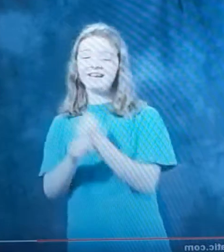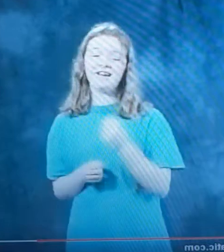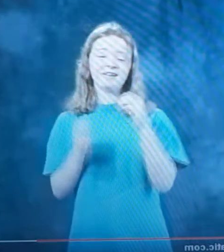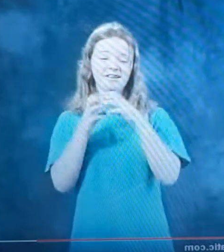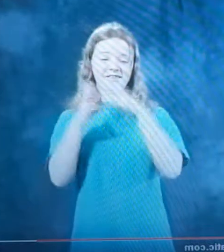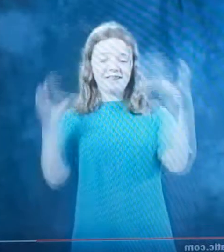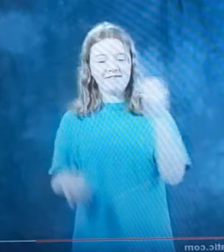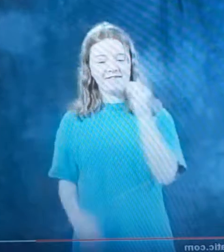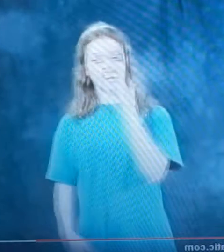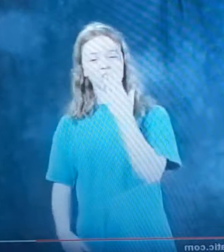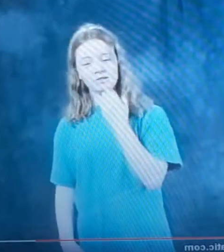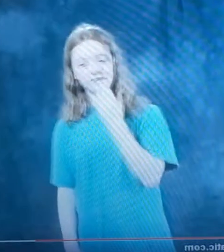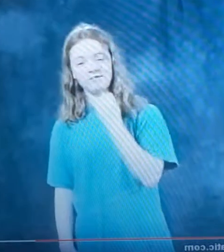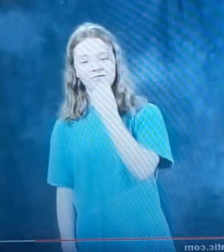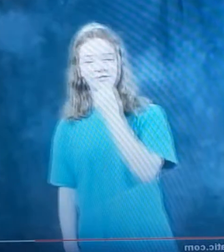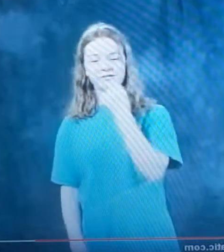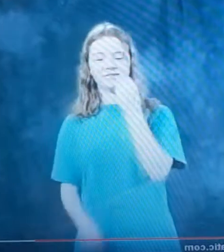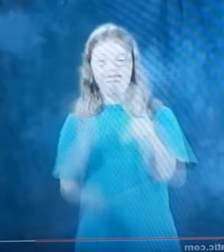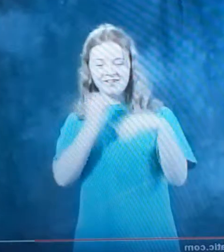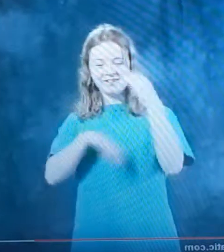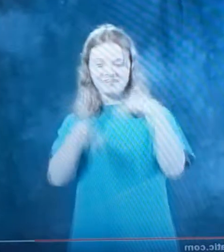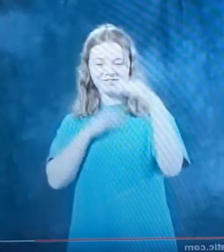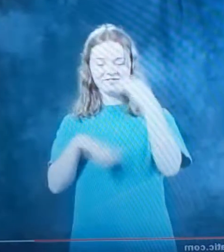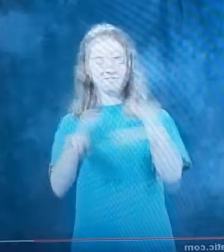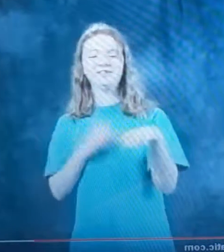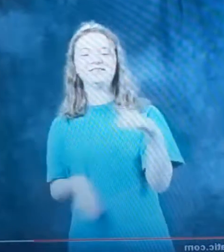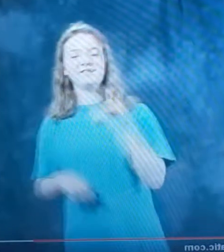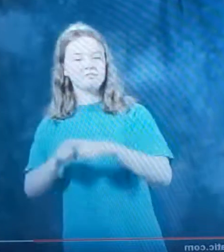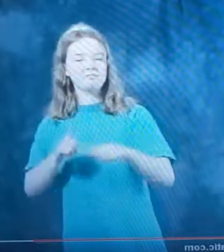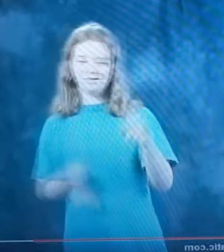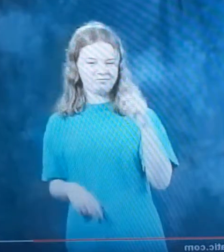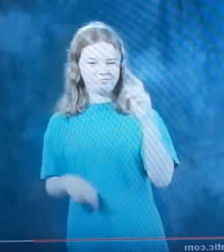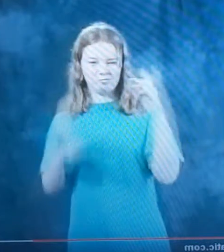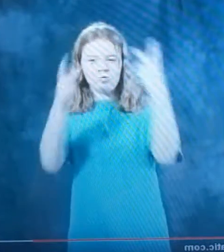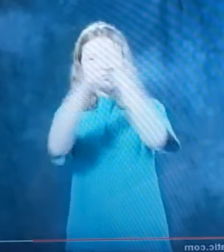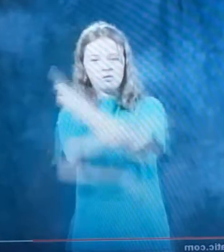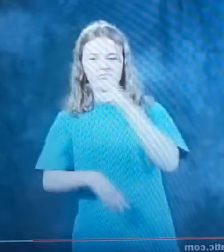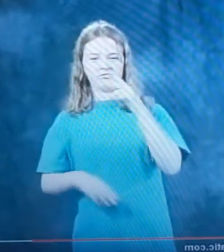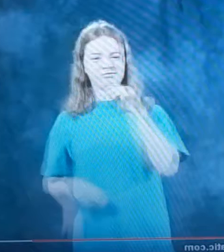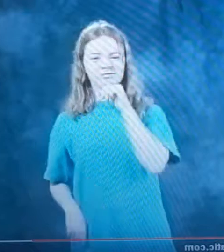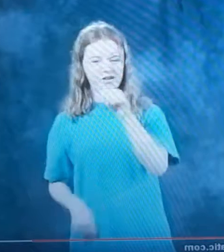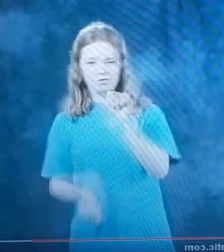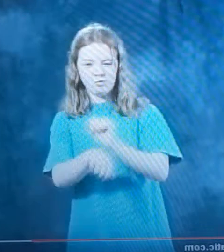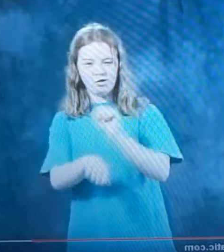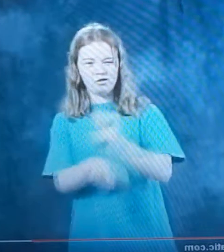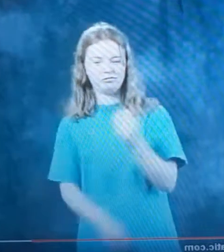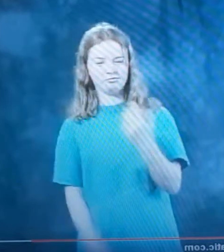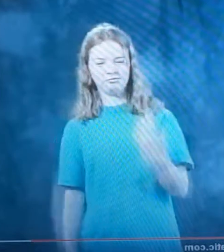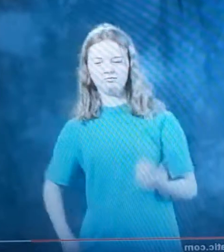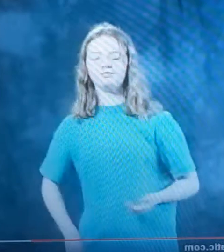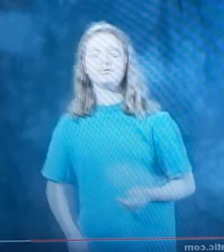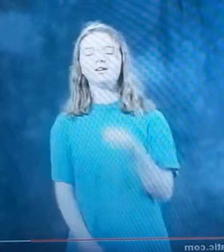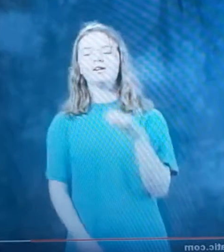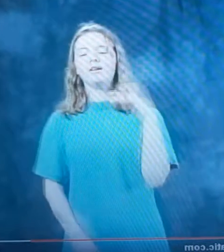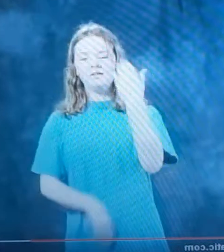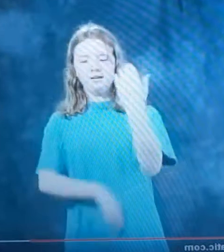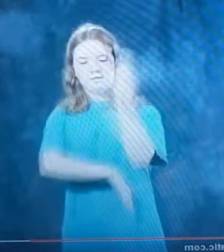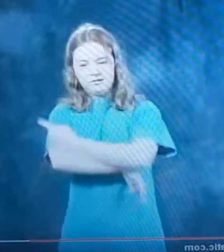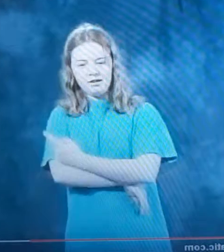It was fine. I got a lot of sweet foods to eat, but I just kept getting worse. It didn't work.